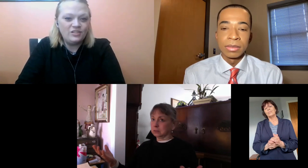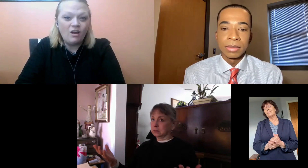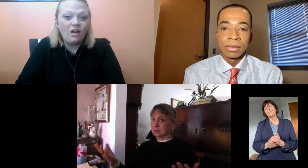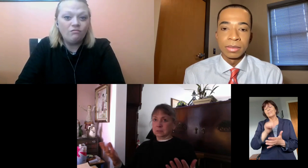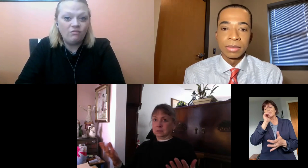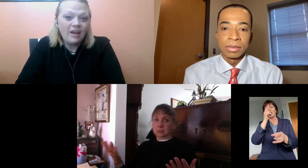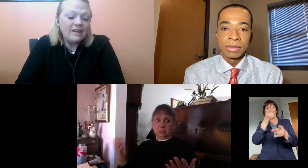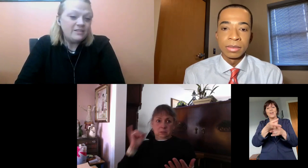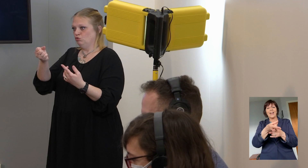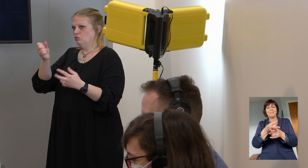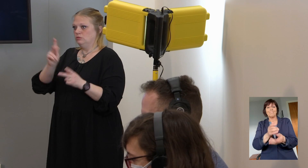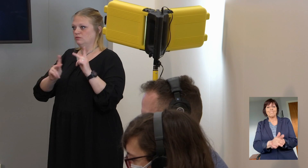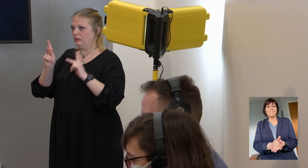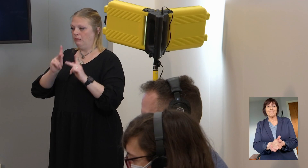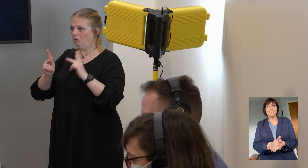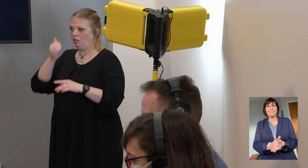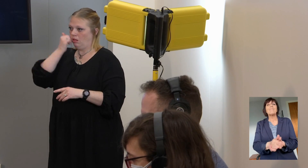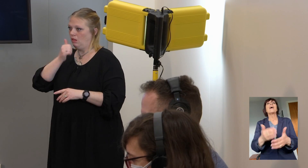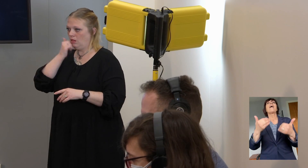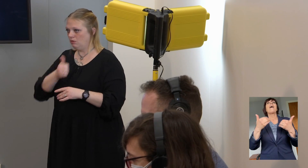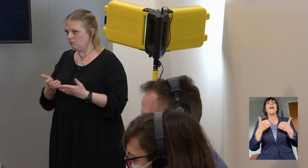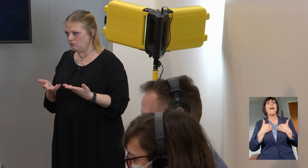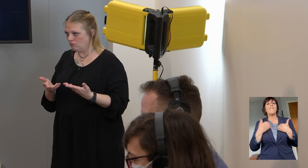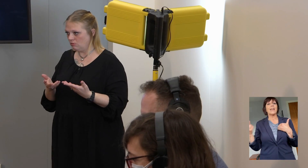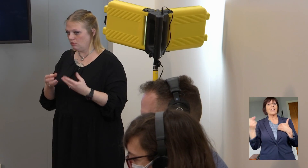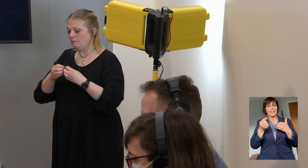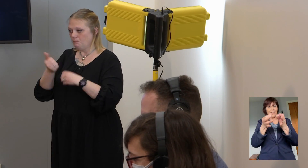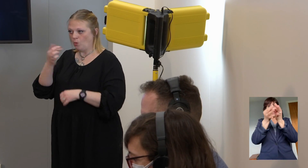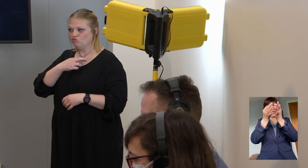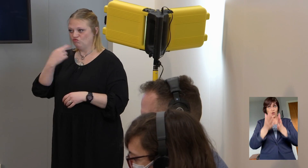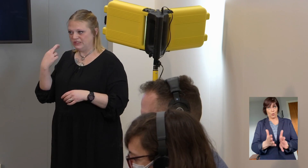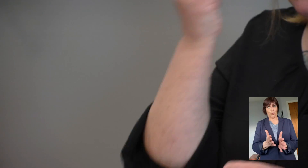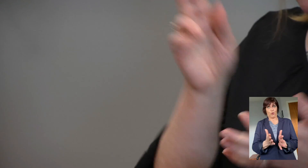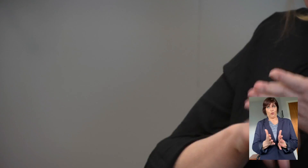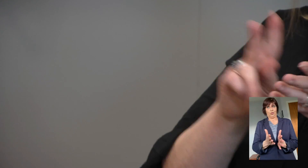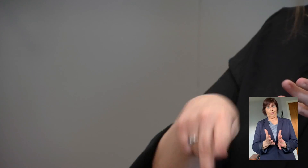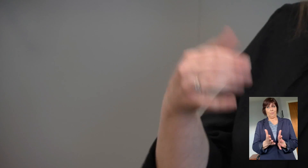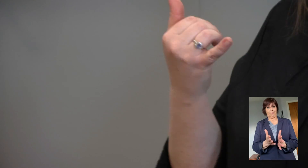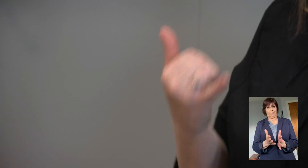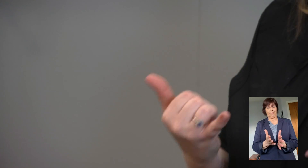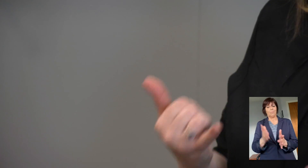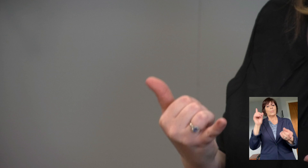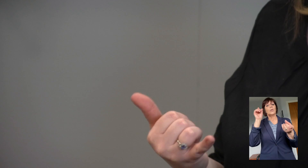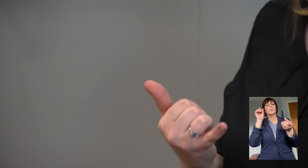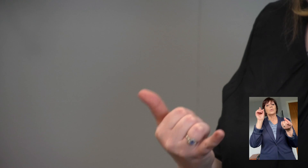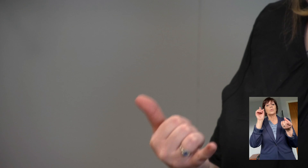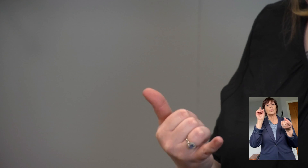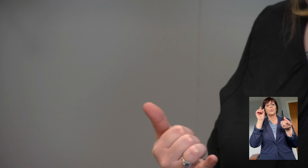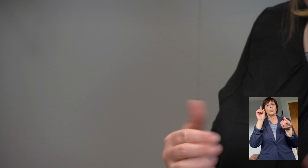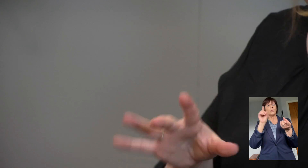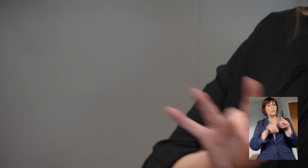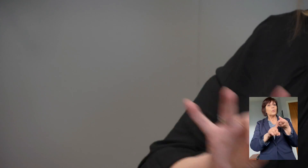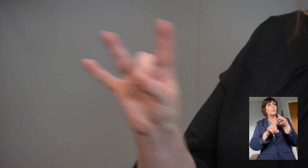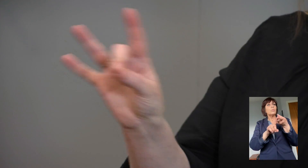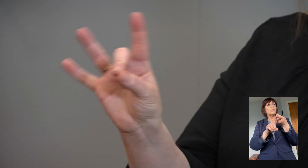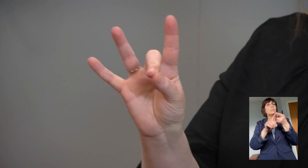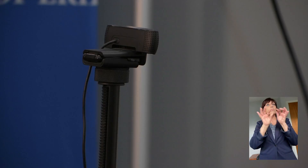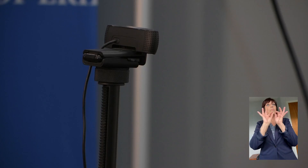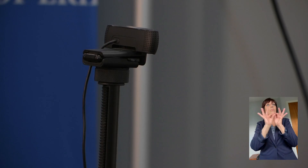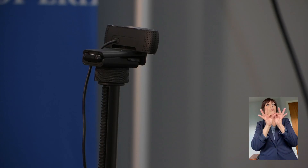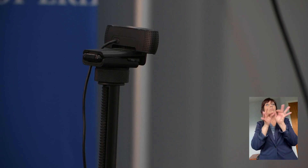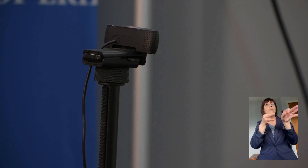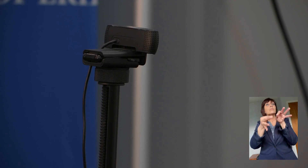It's just not right. Having a live interpreter to